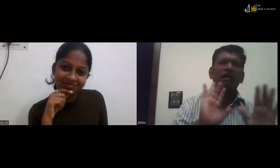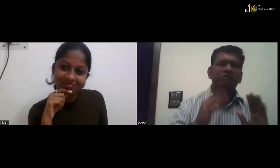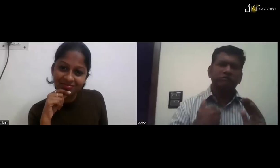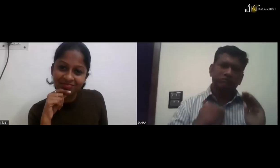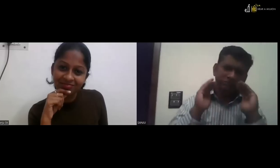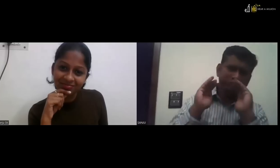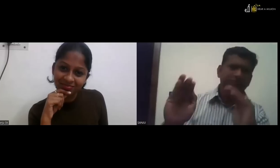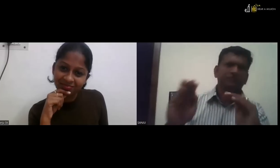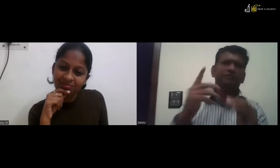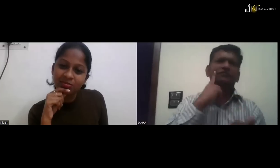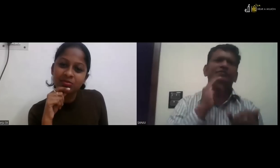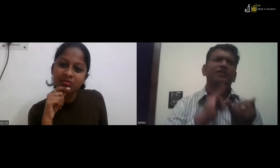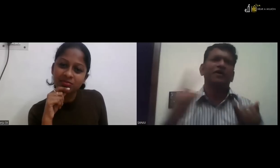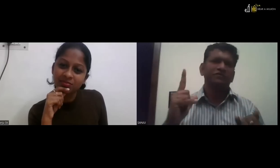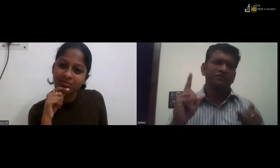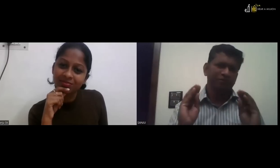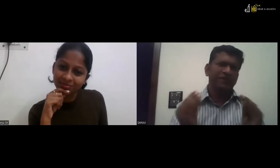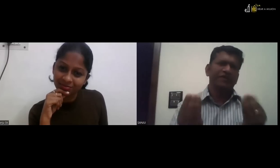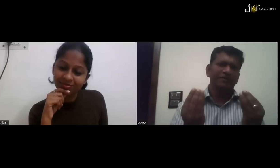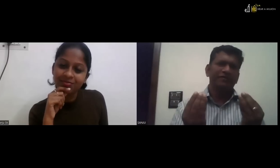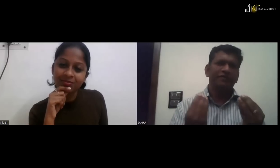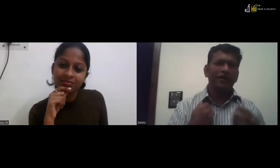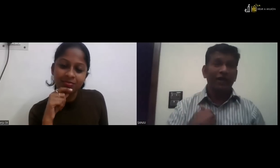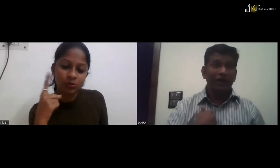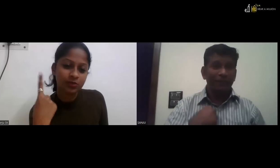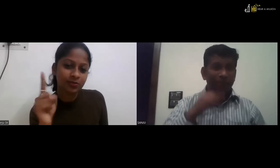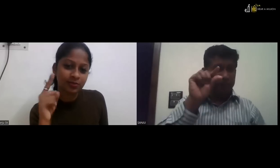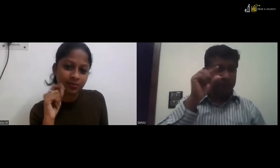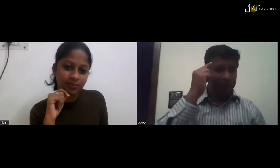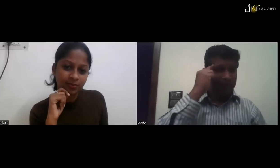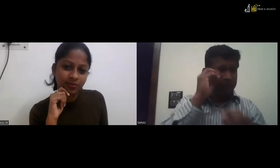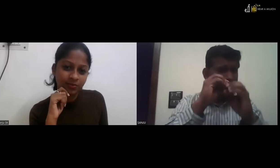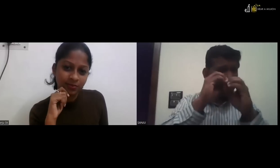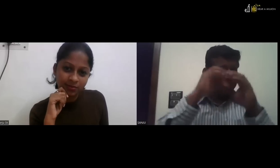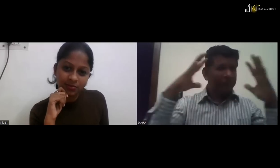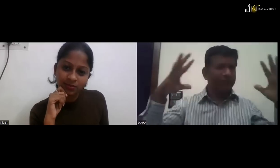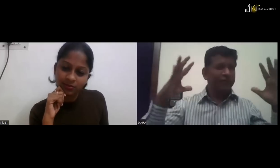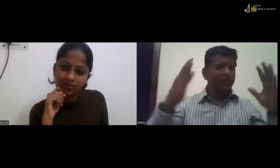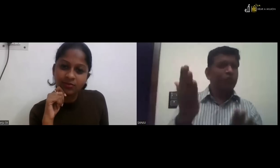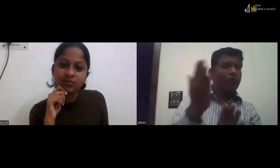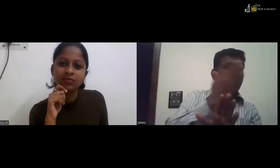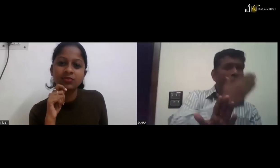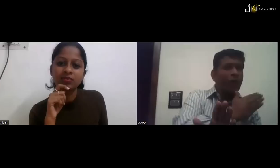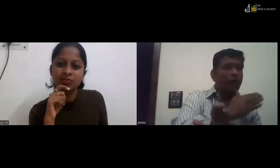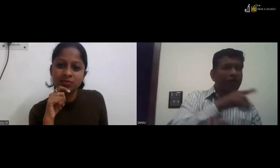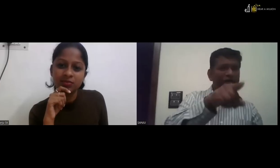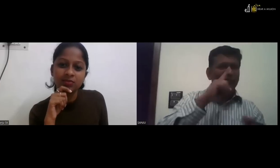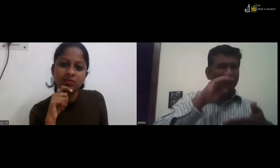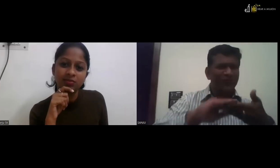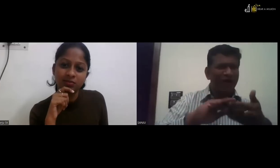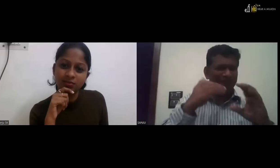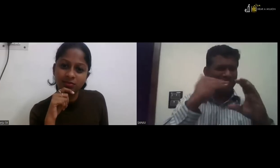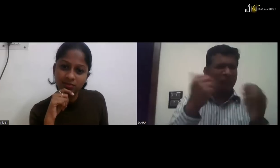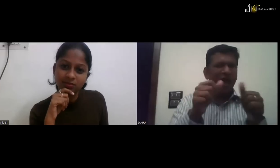about ISL? Like we don't have mail ID or something. So this is how we can support everyone. So we have